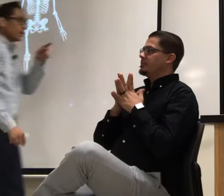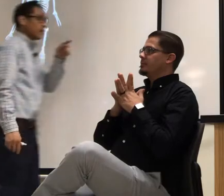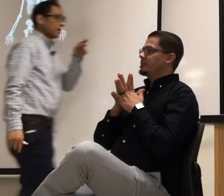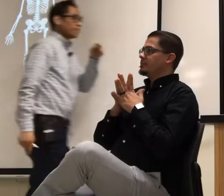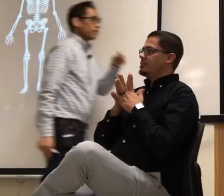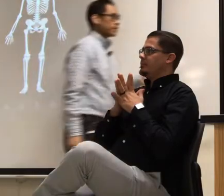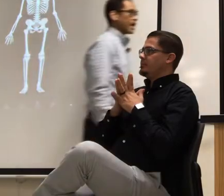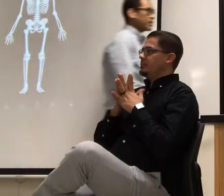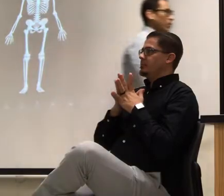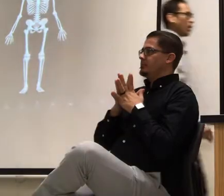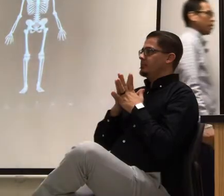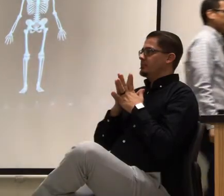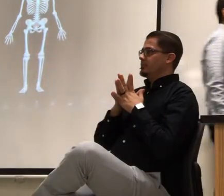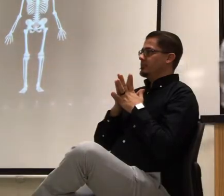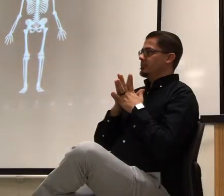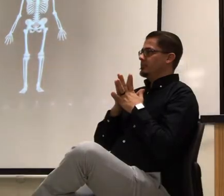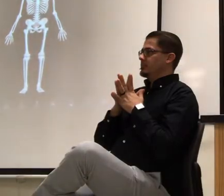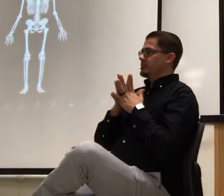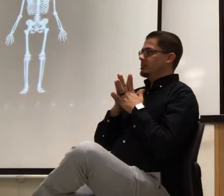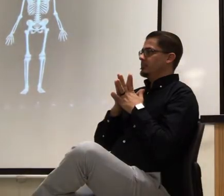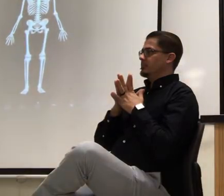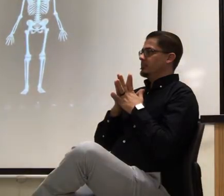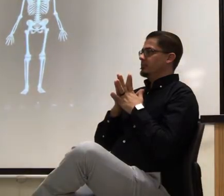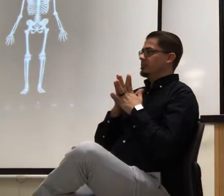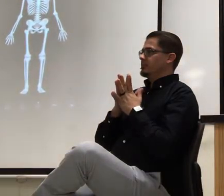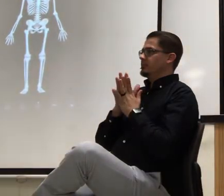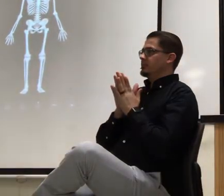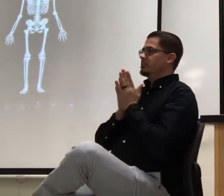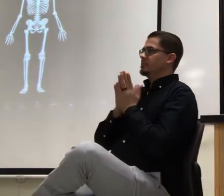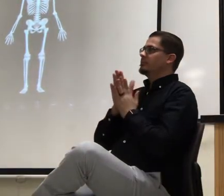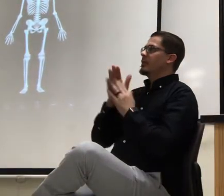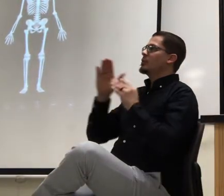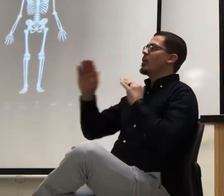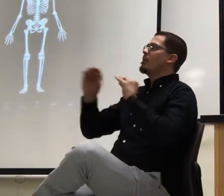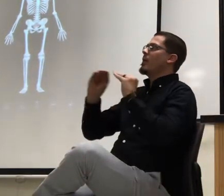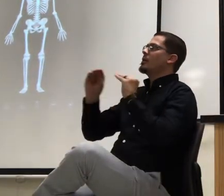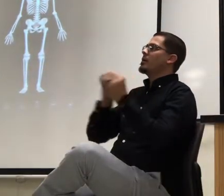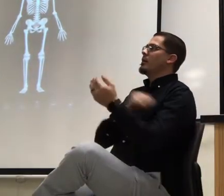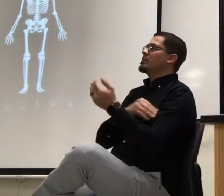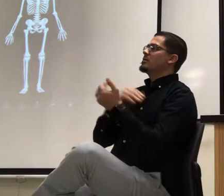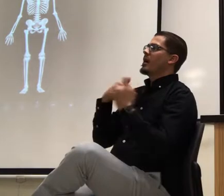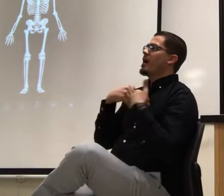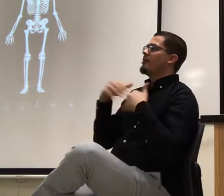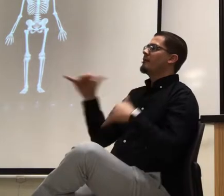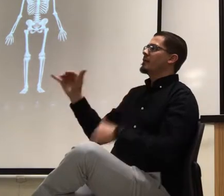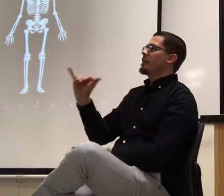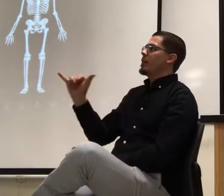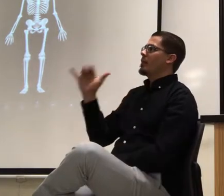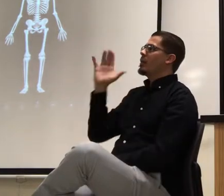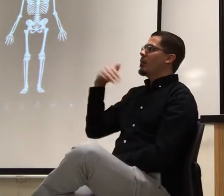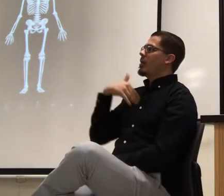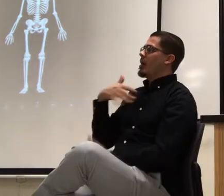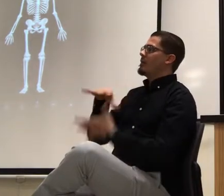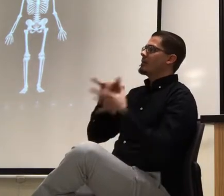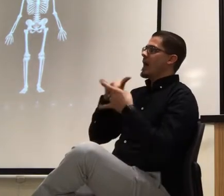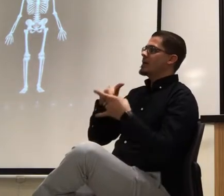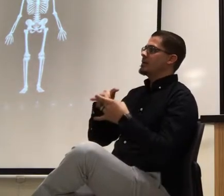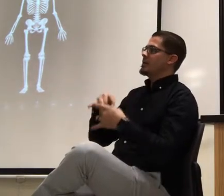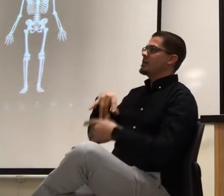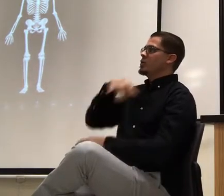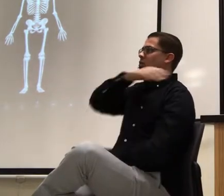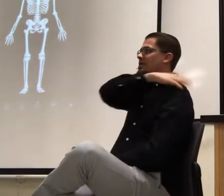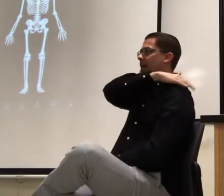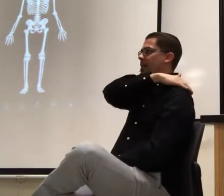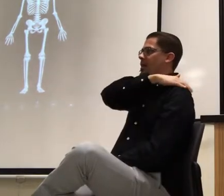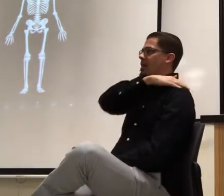scapula, because that's what all of these muscles have in common. They're going to have some kind of attachment to the scapula. So the